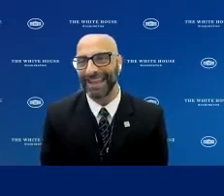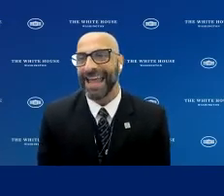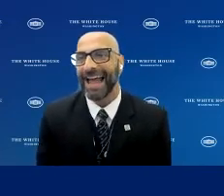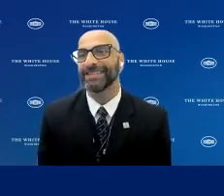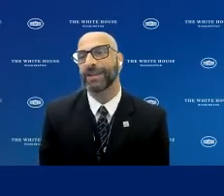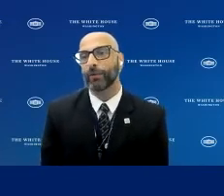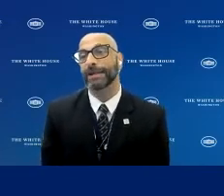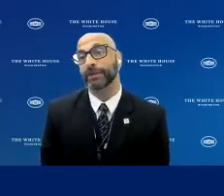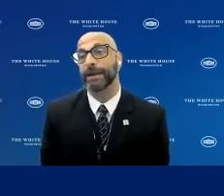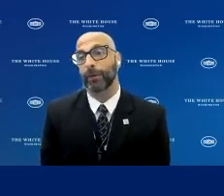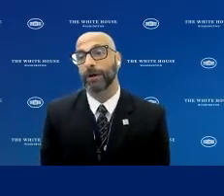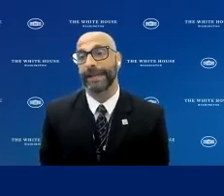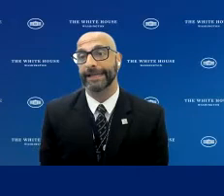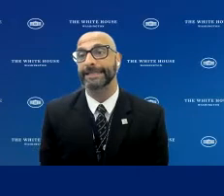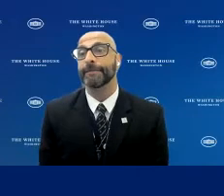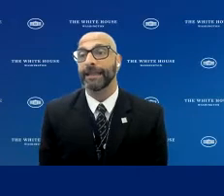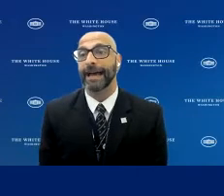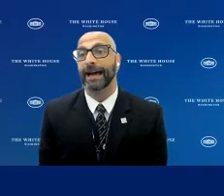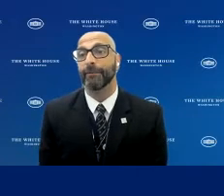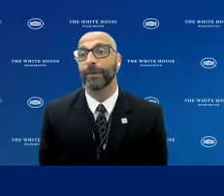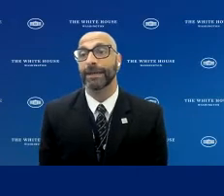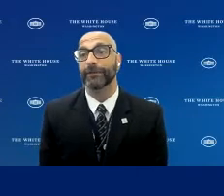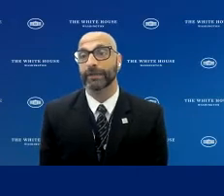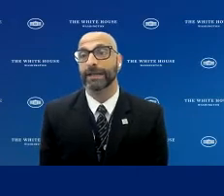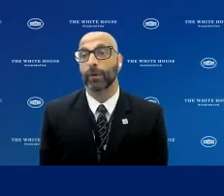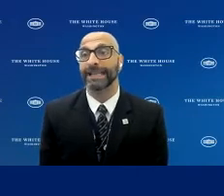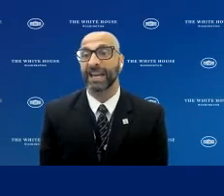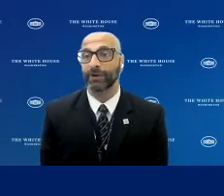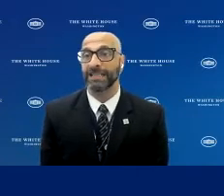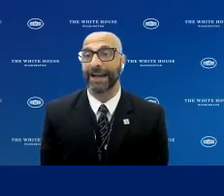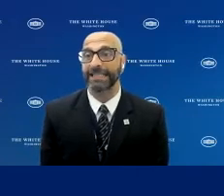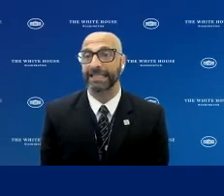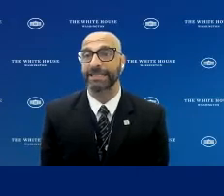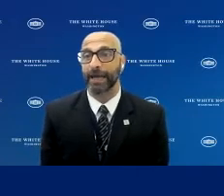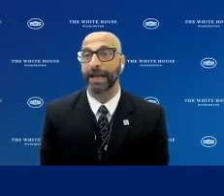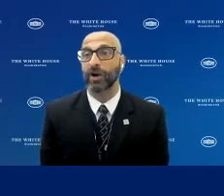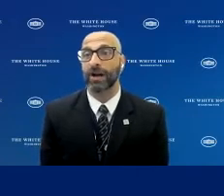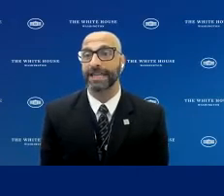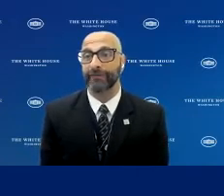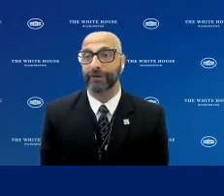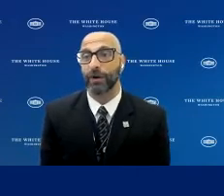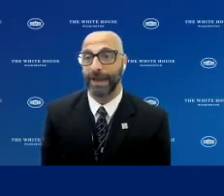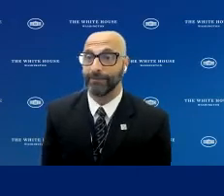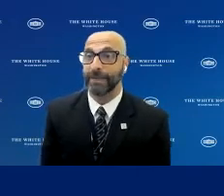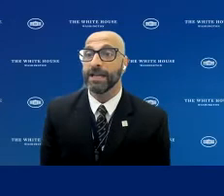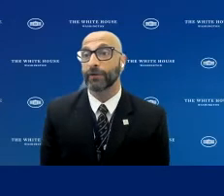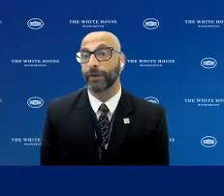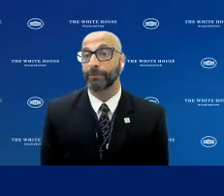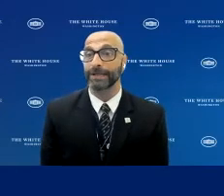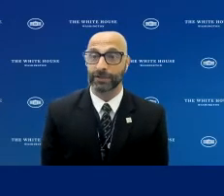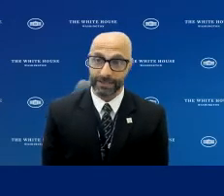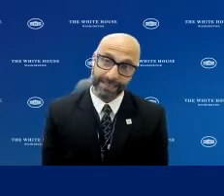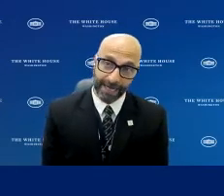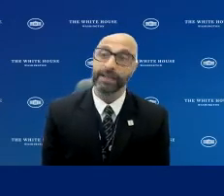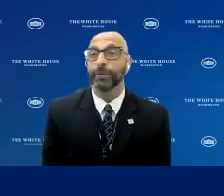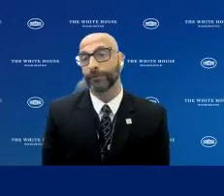but it's coming soon. And so what's really important is that we have really worked to increase vaccine supply across every domain.